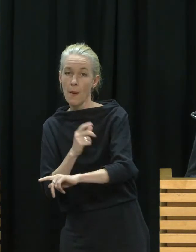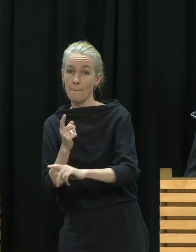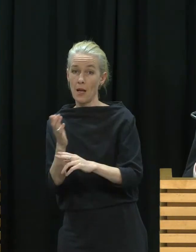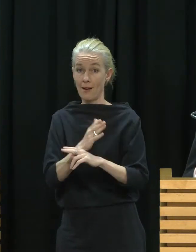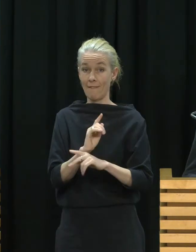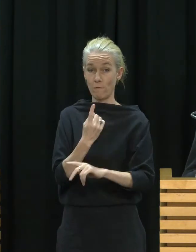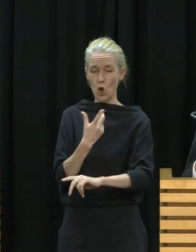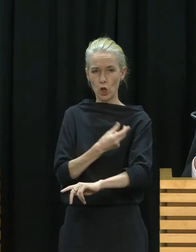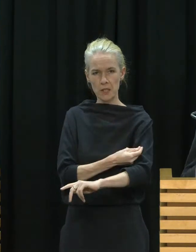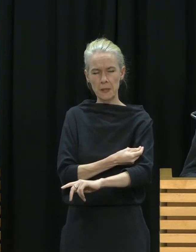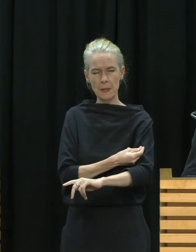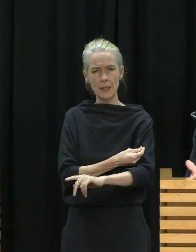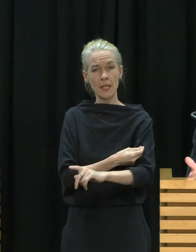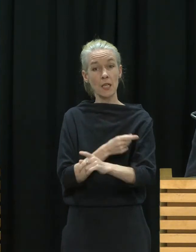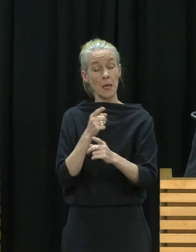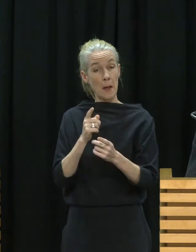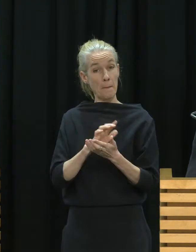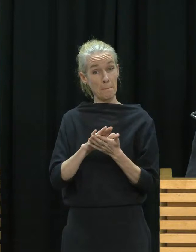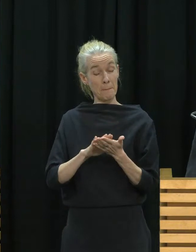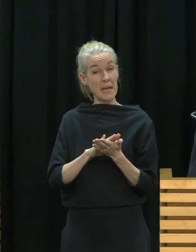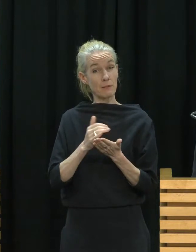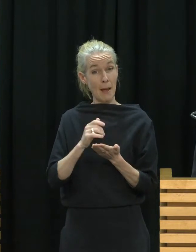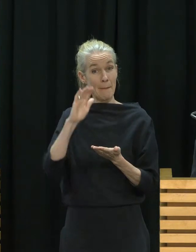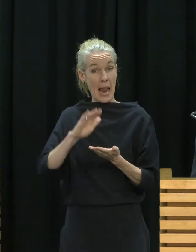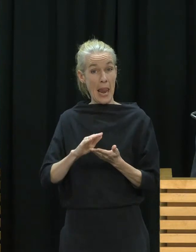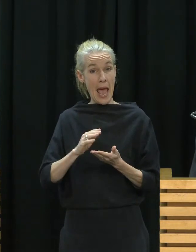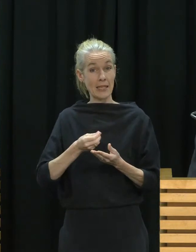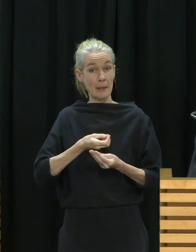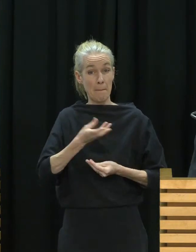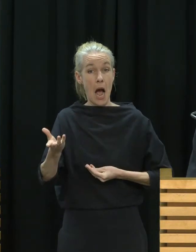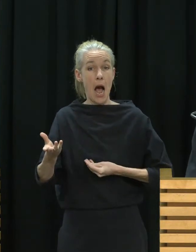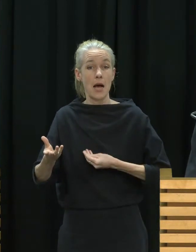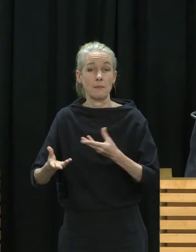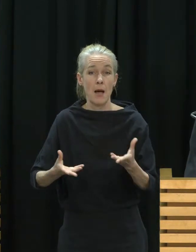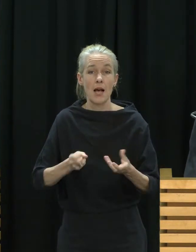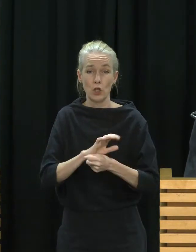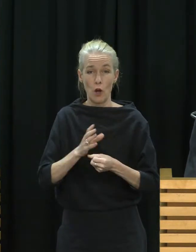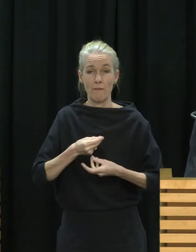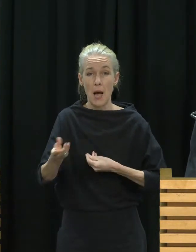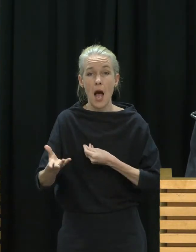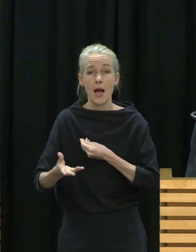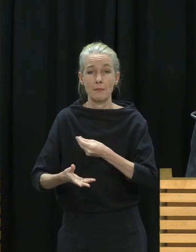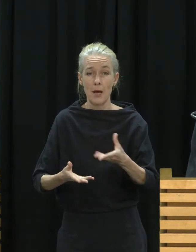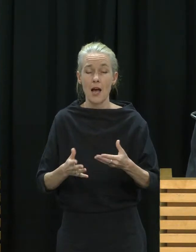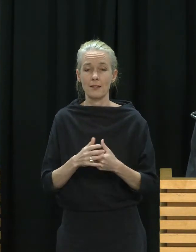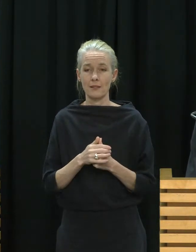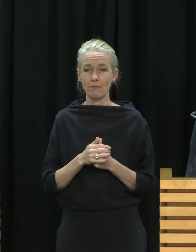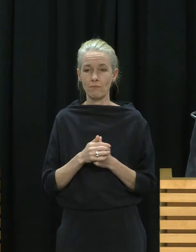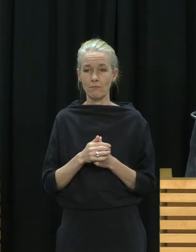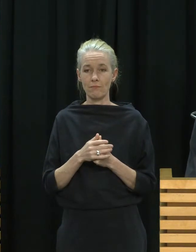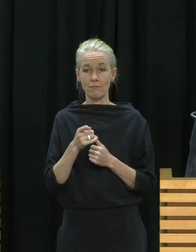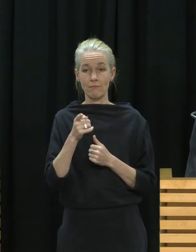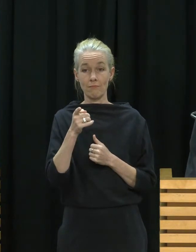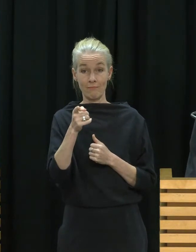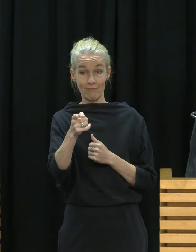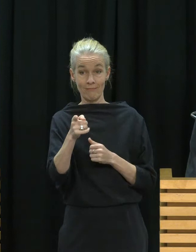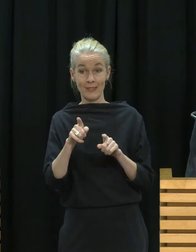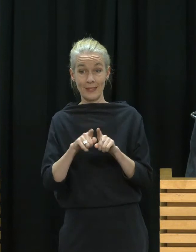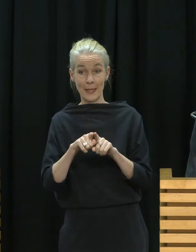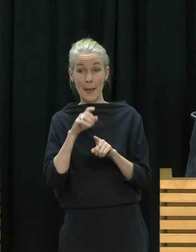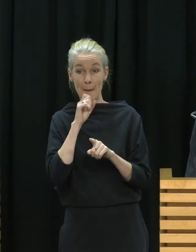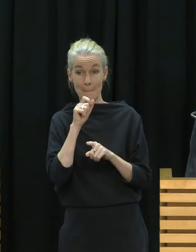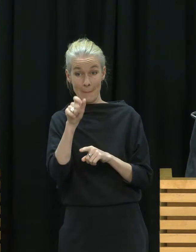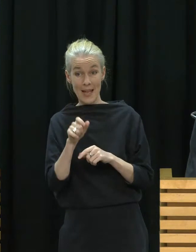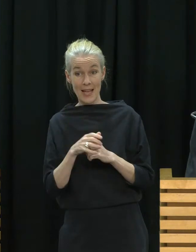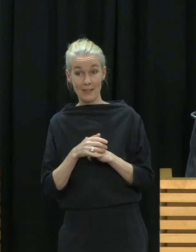vaccination does reduce likelihood of onward transmission. Currently, and I know we don't operate on the balance of probability on this, but on the balance of probability, it looks like